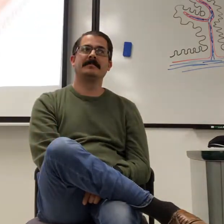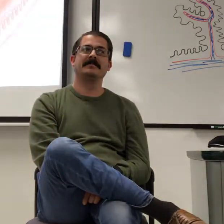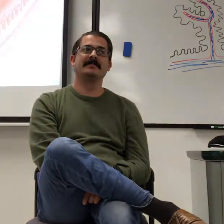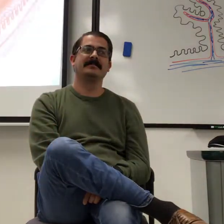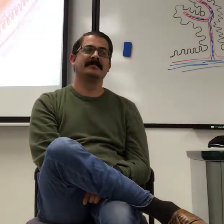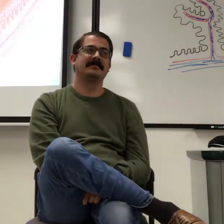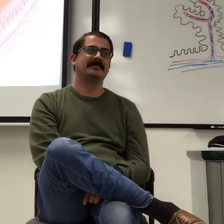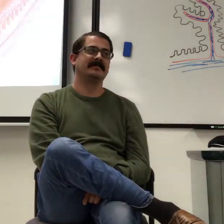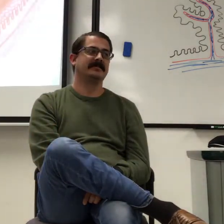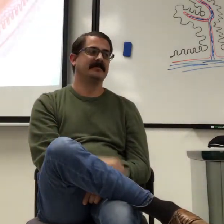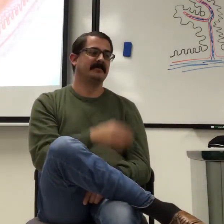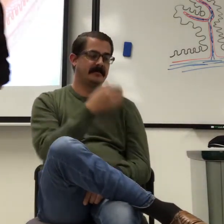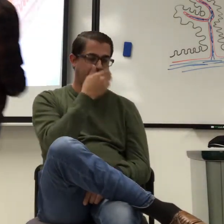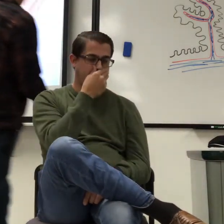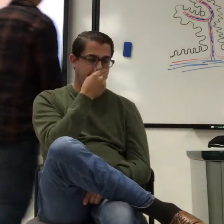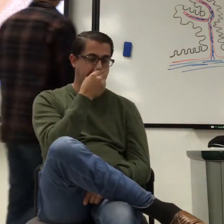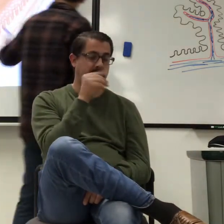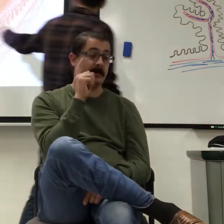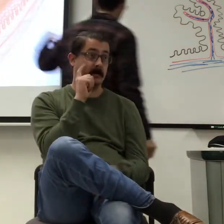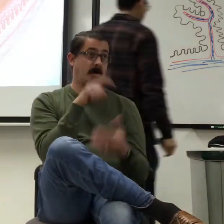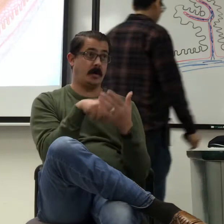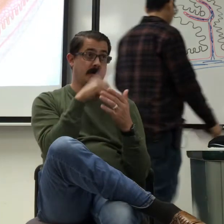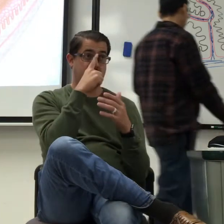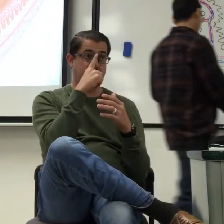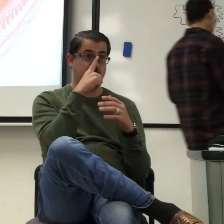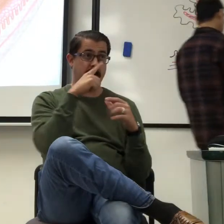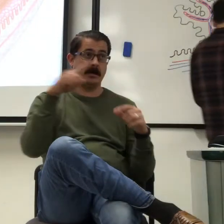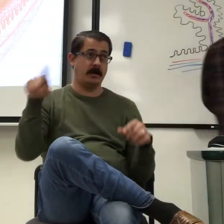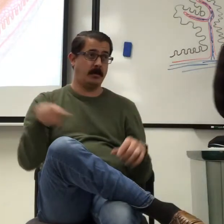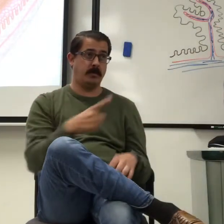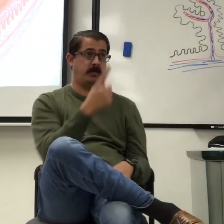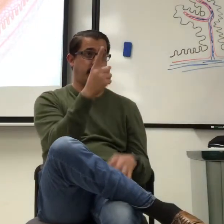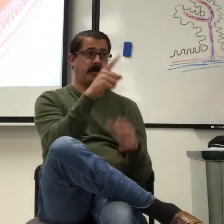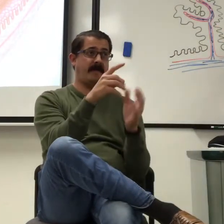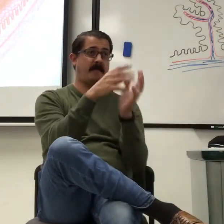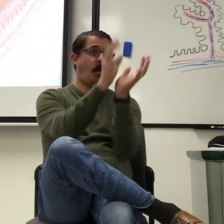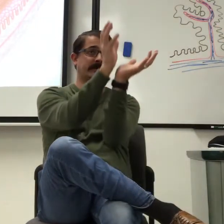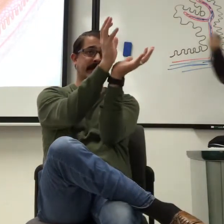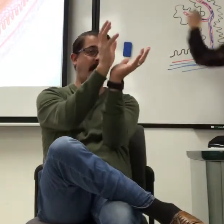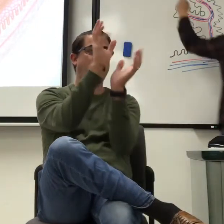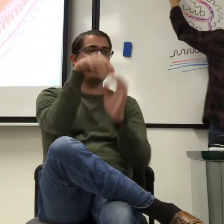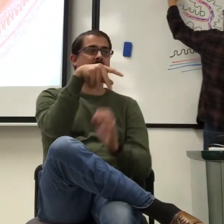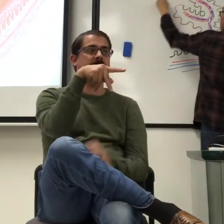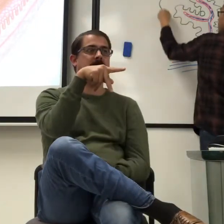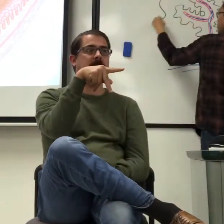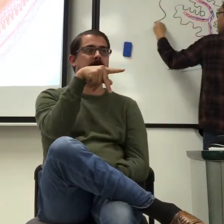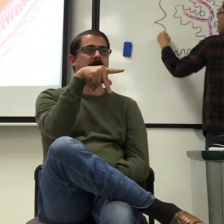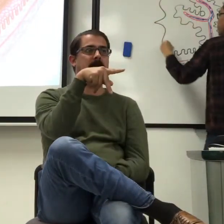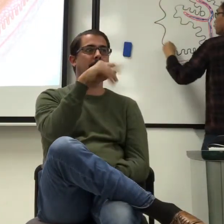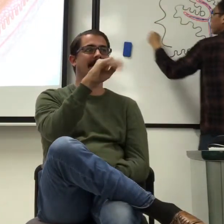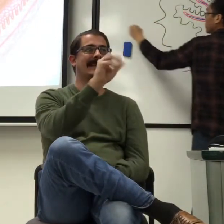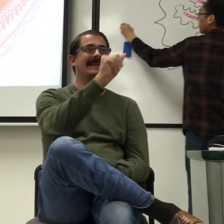And well, what we see is that this whole big fold sticking up is plica.